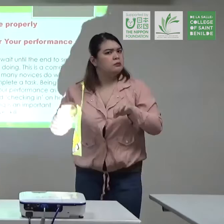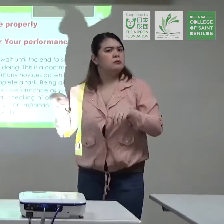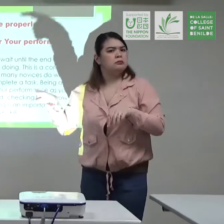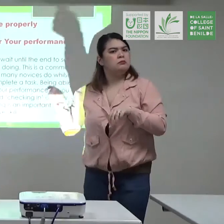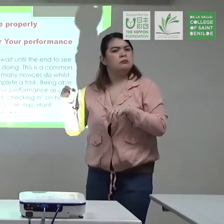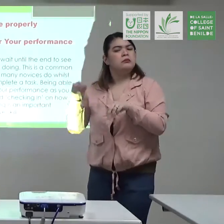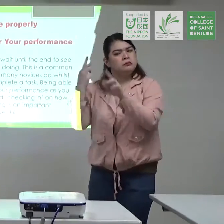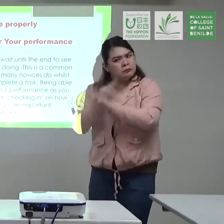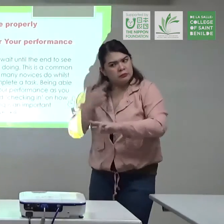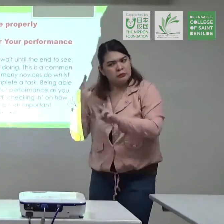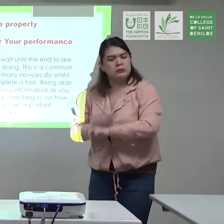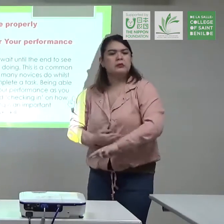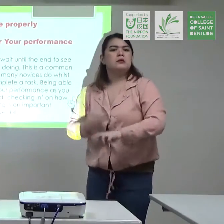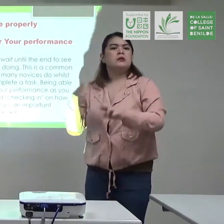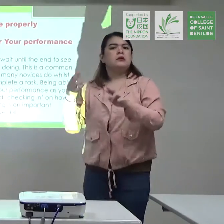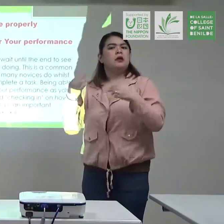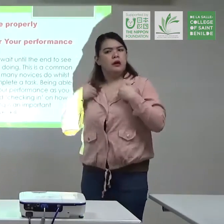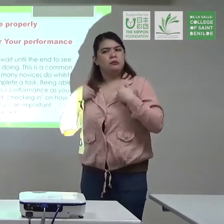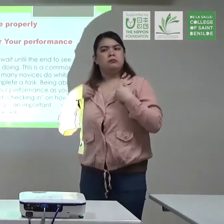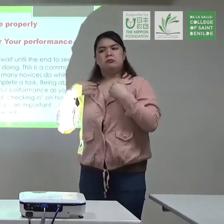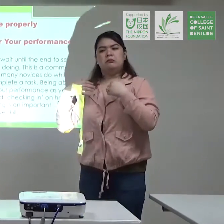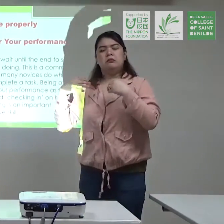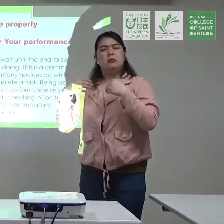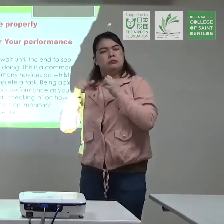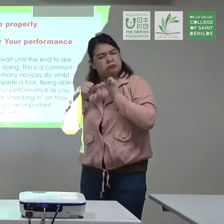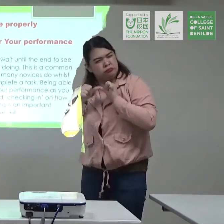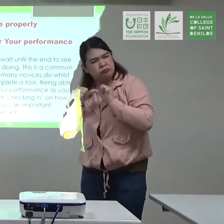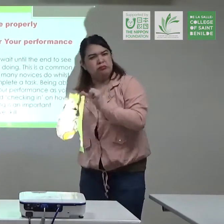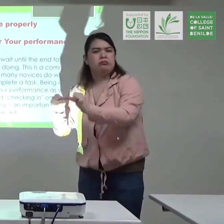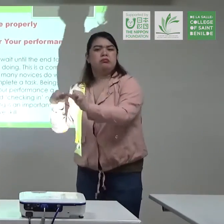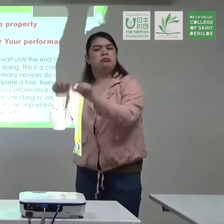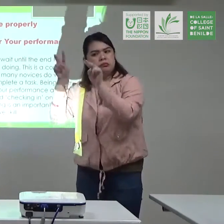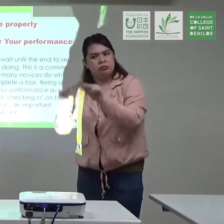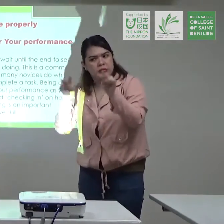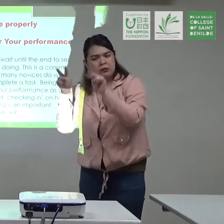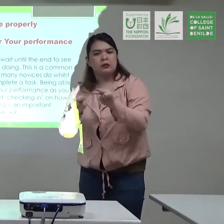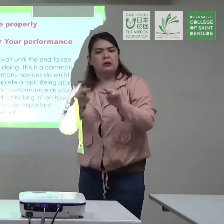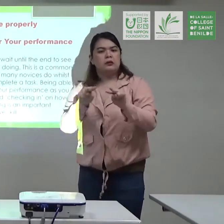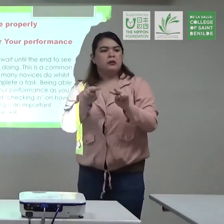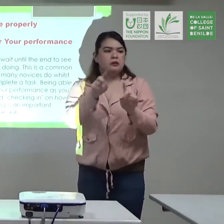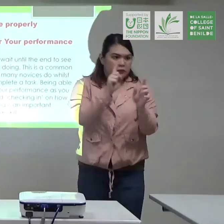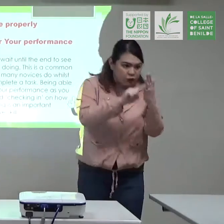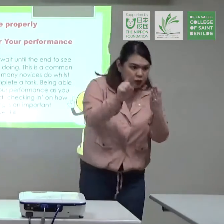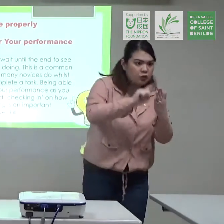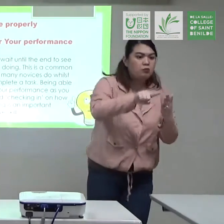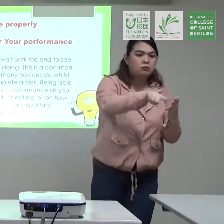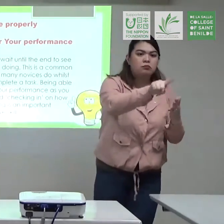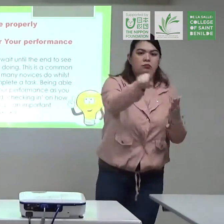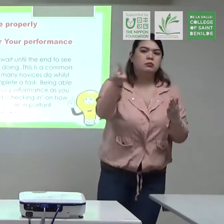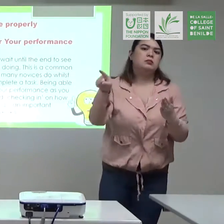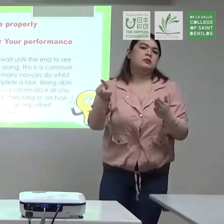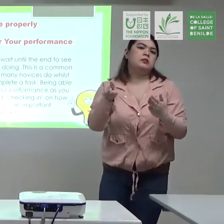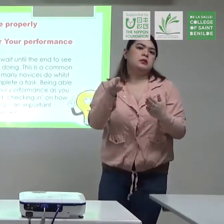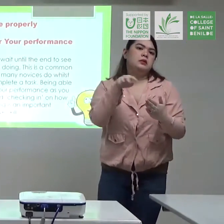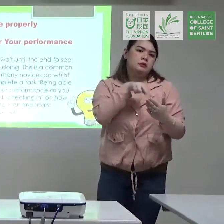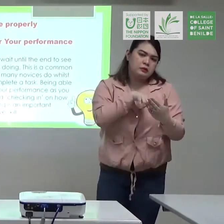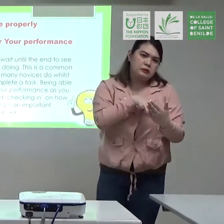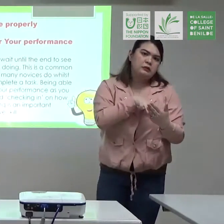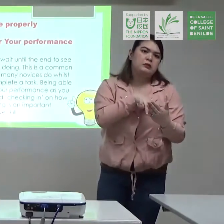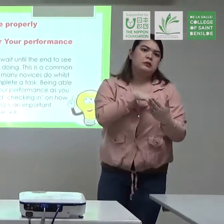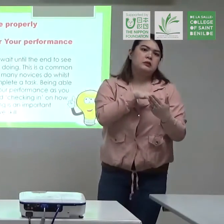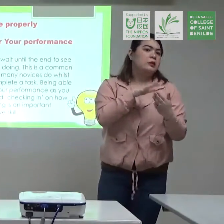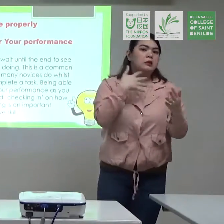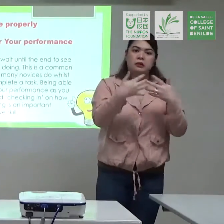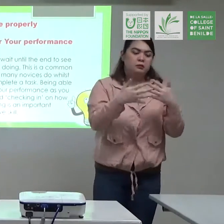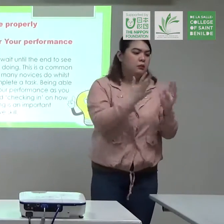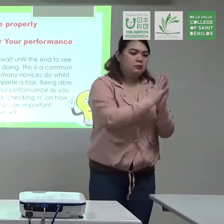there is a regular, consistent monitoring of performance, so that from beginning to end,